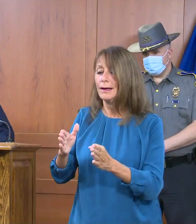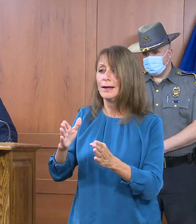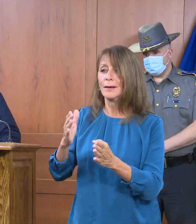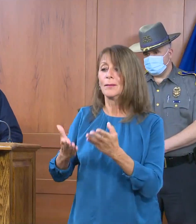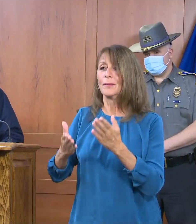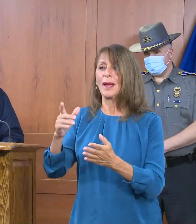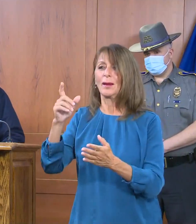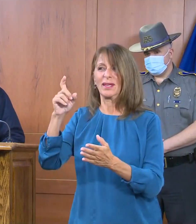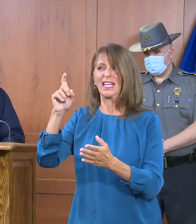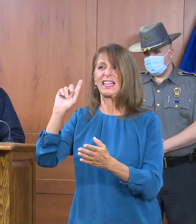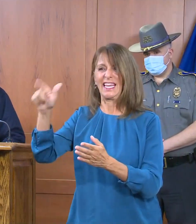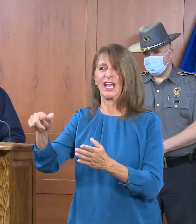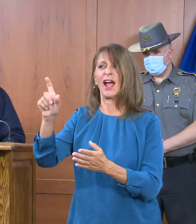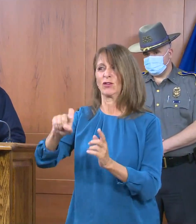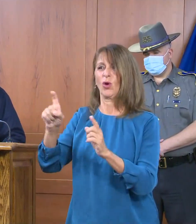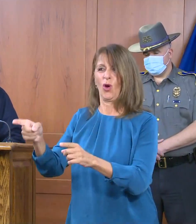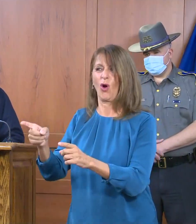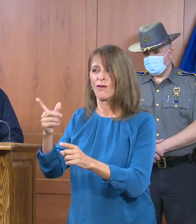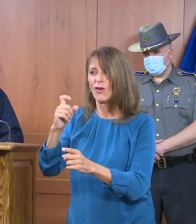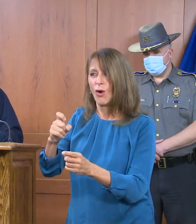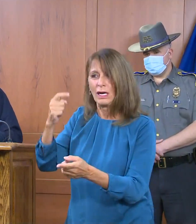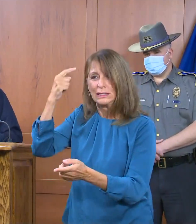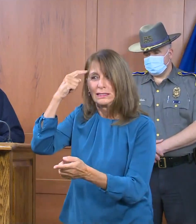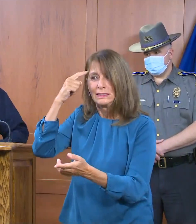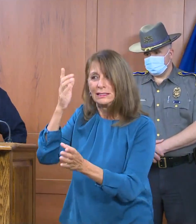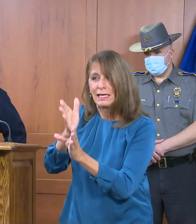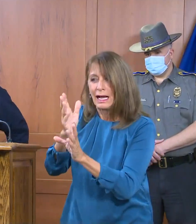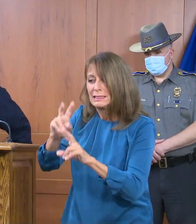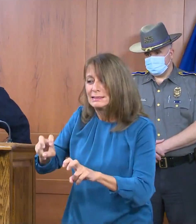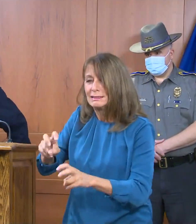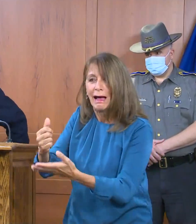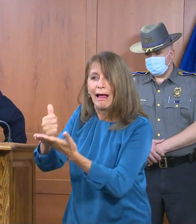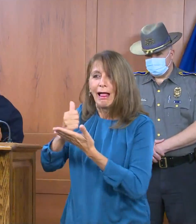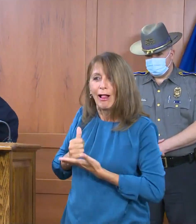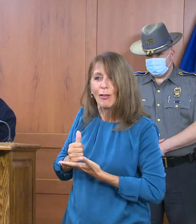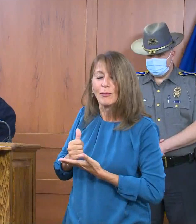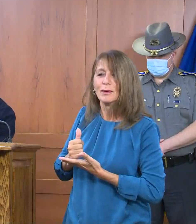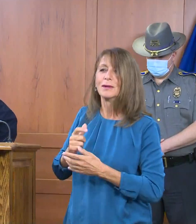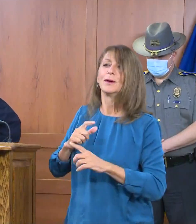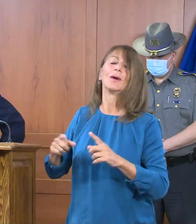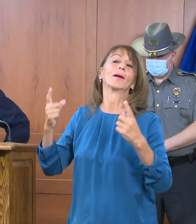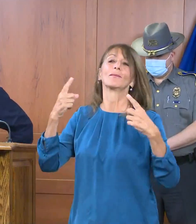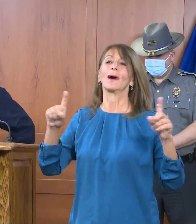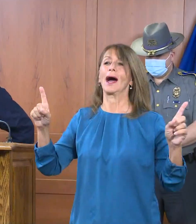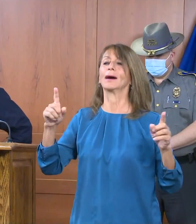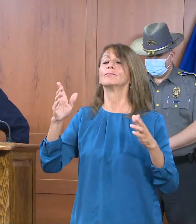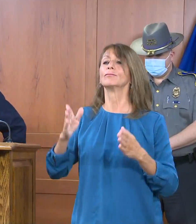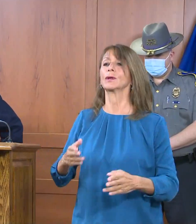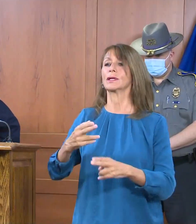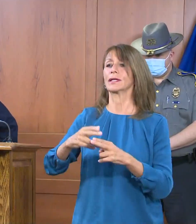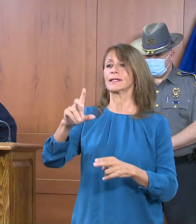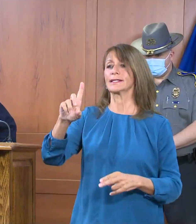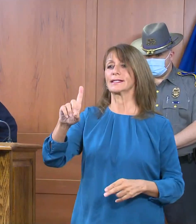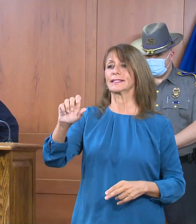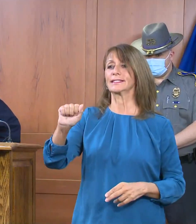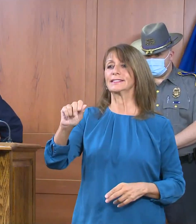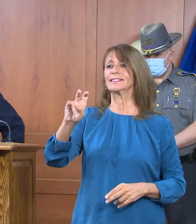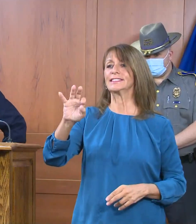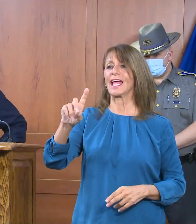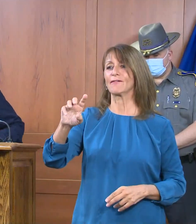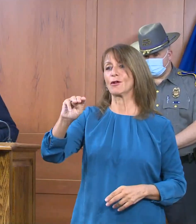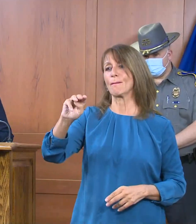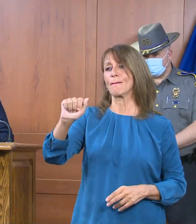I may need a psychologist pretty soon. But fortunately, I've got David Manning here. David is here on loan, National